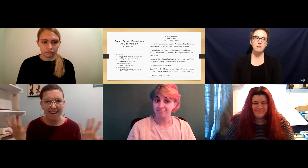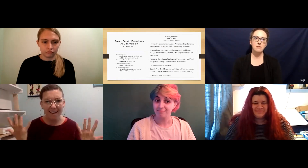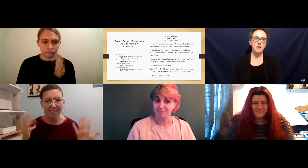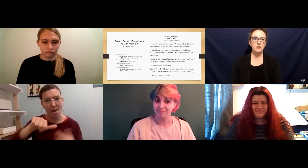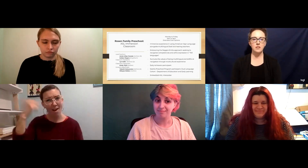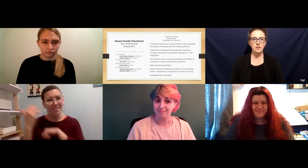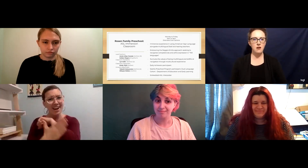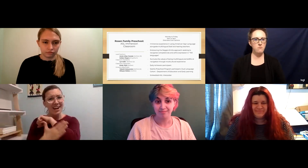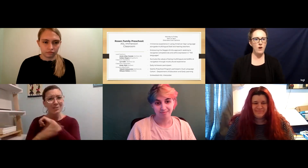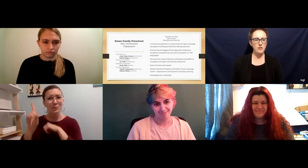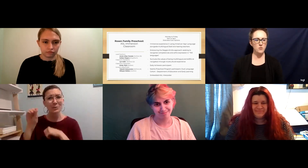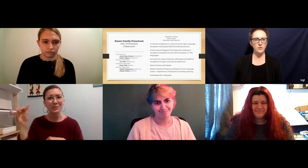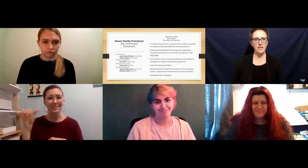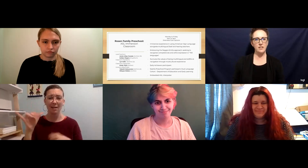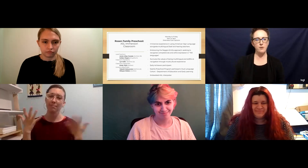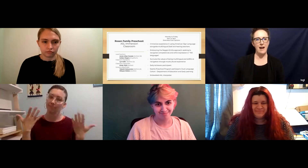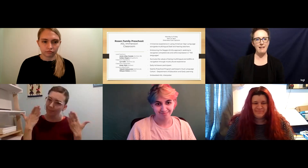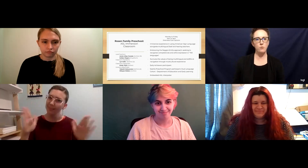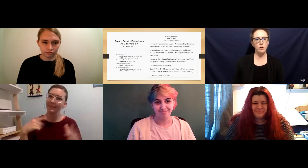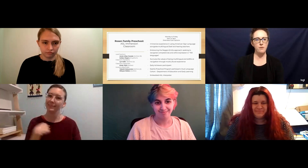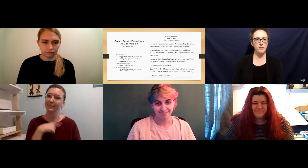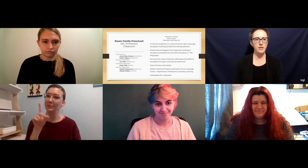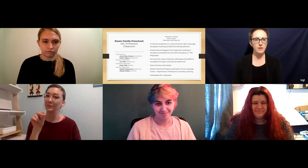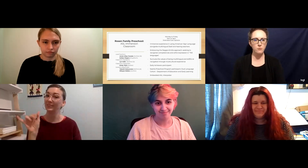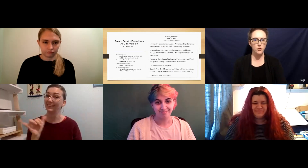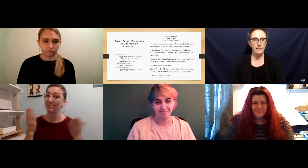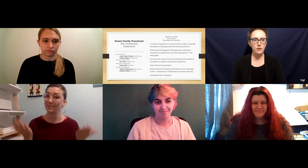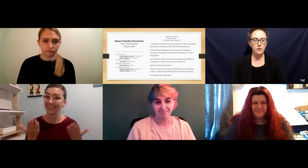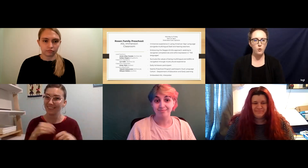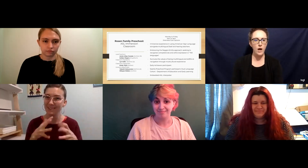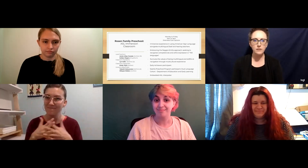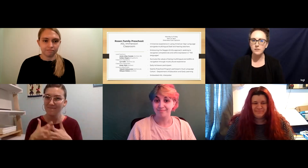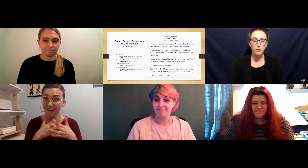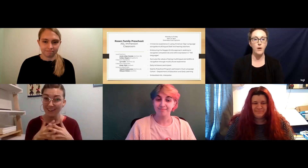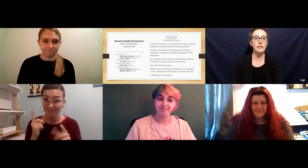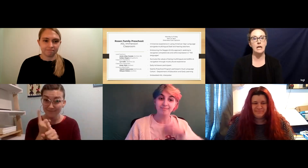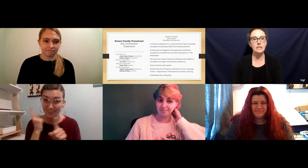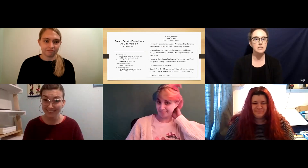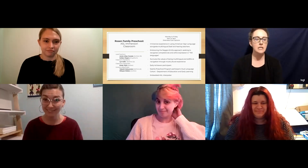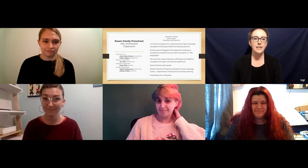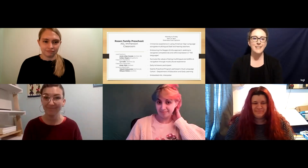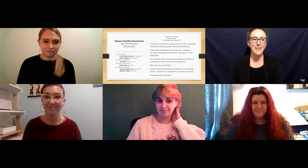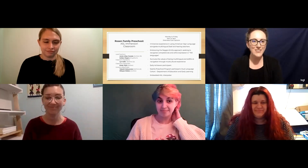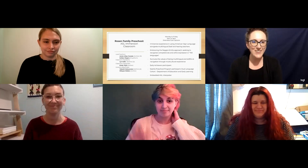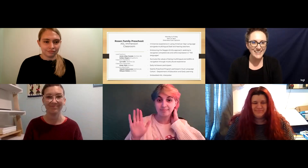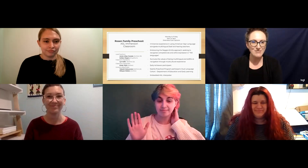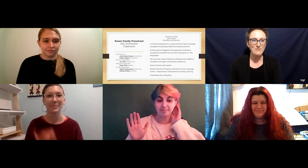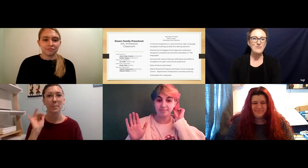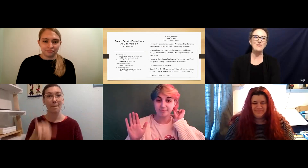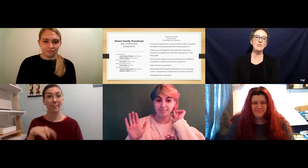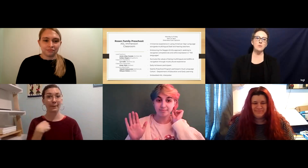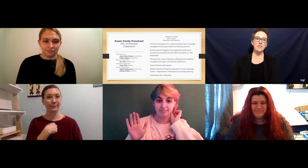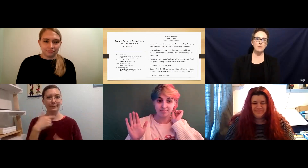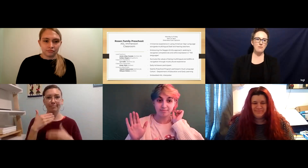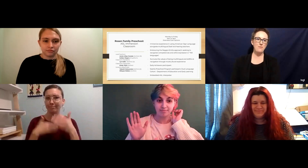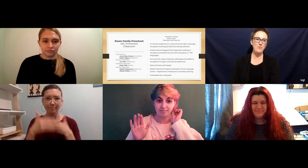Maybe they could learn, why just settle for bilingual? Maybe they could become trilingual or quadlingual or polyglots, right?